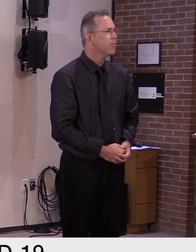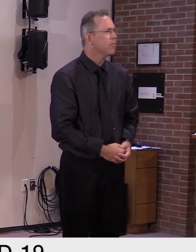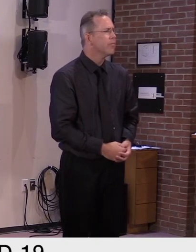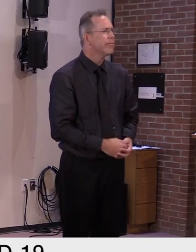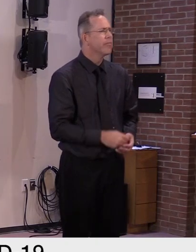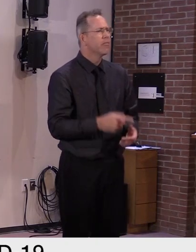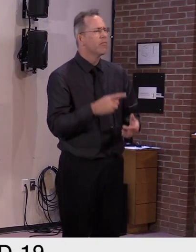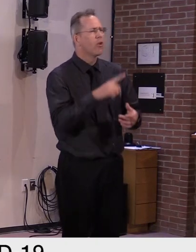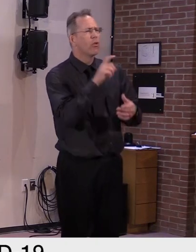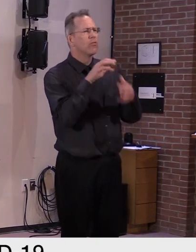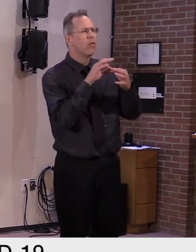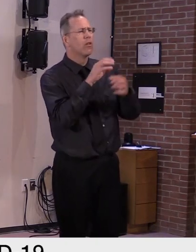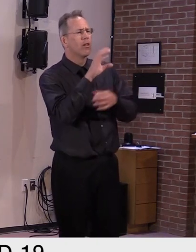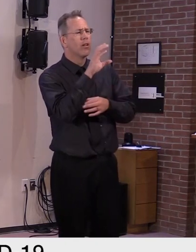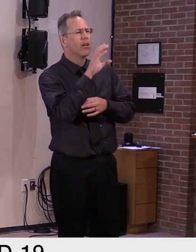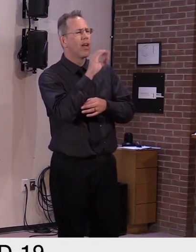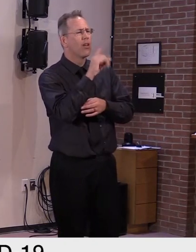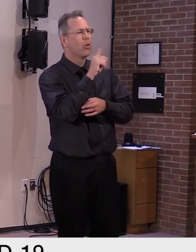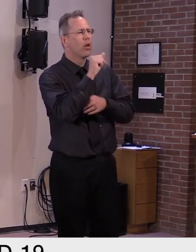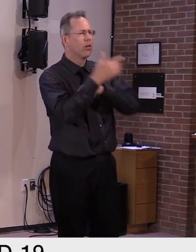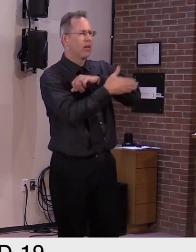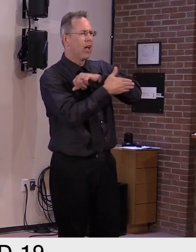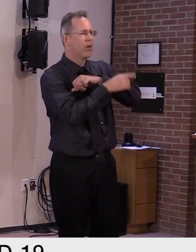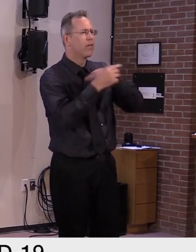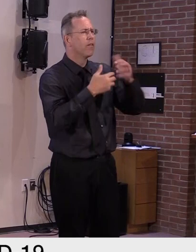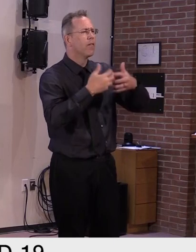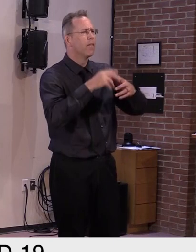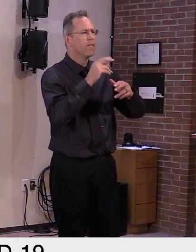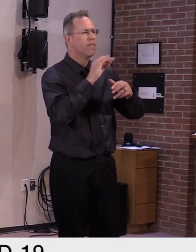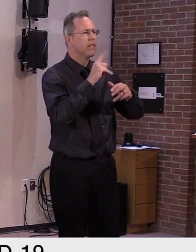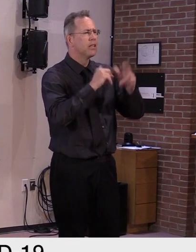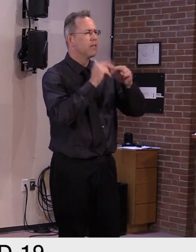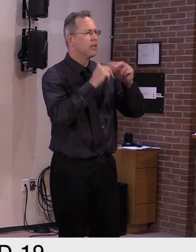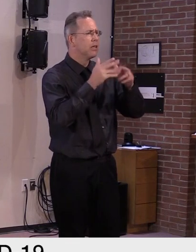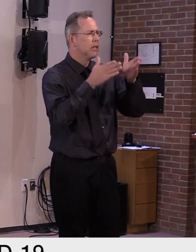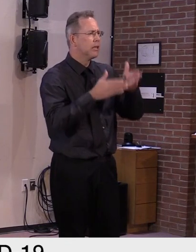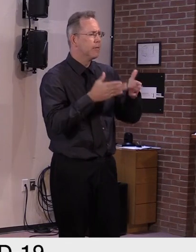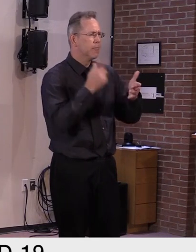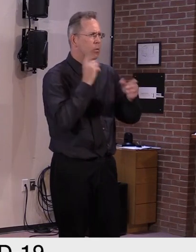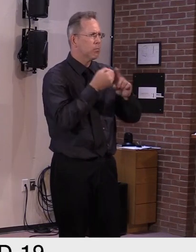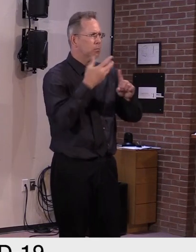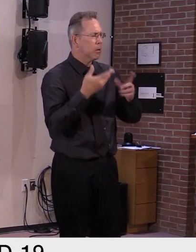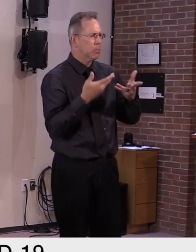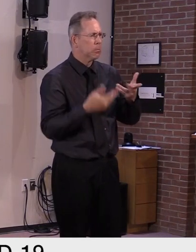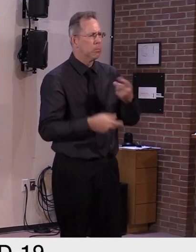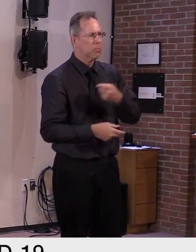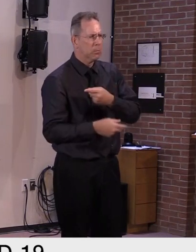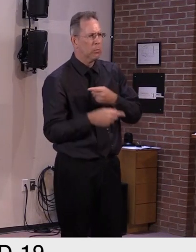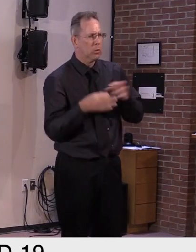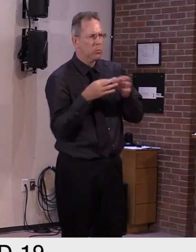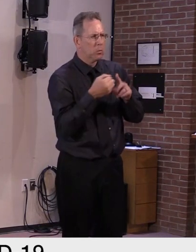I'll have to get back to you on that. I don't have that with me right at the moment on where that second round is.